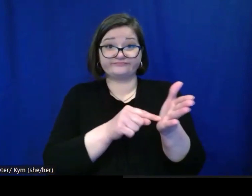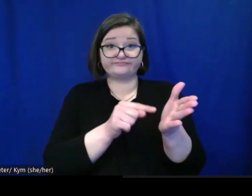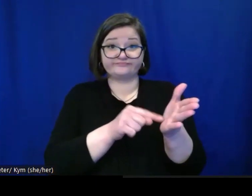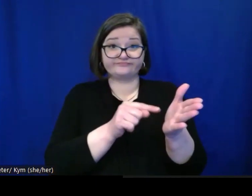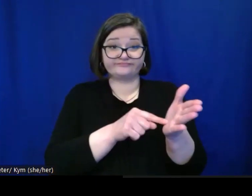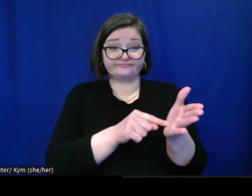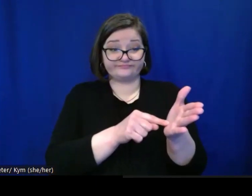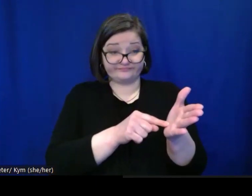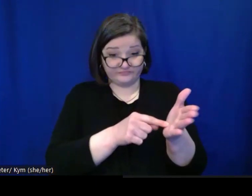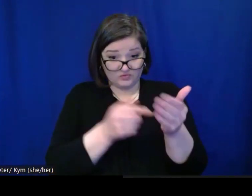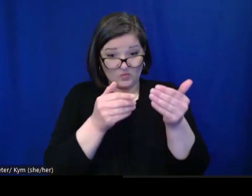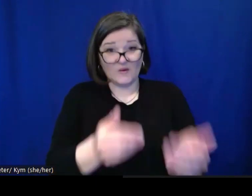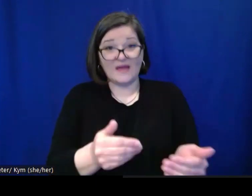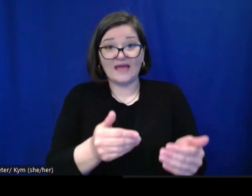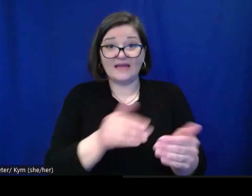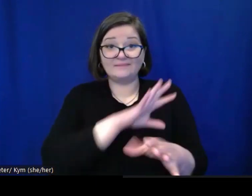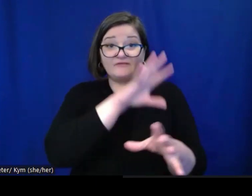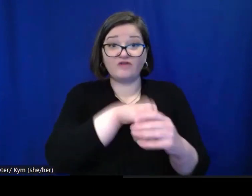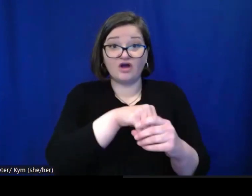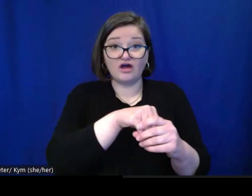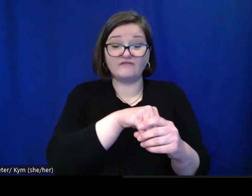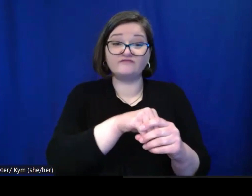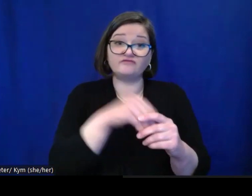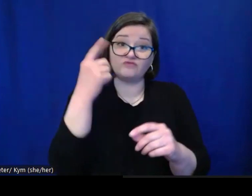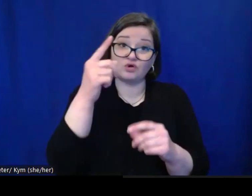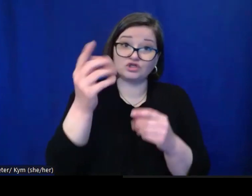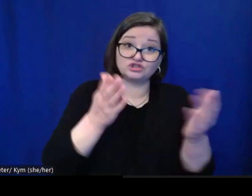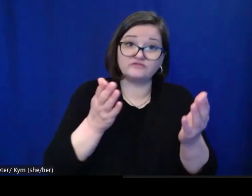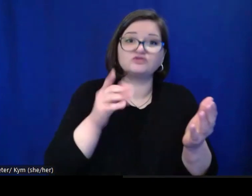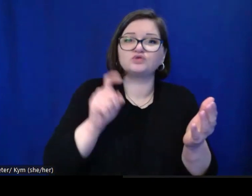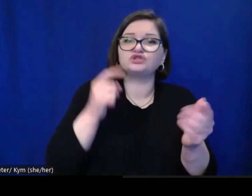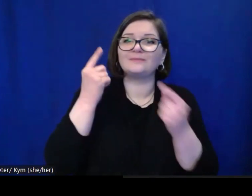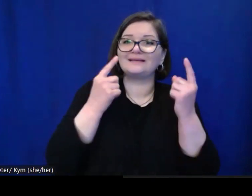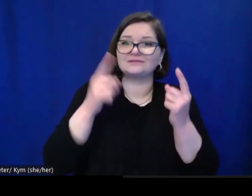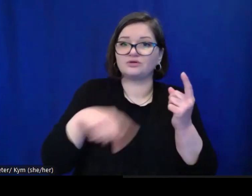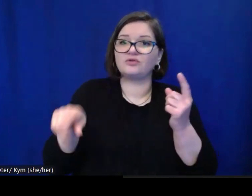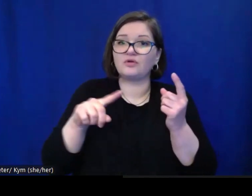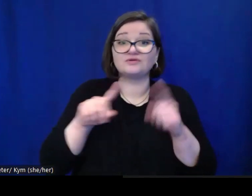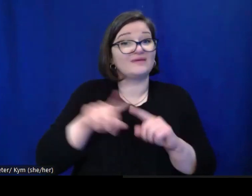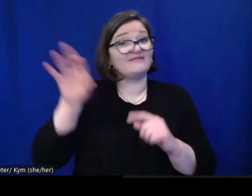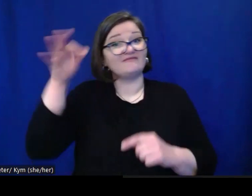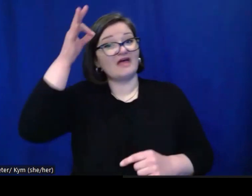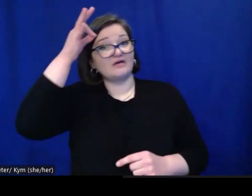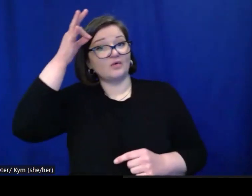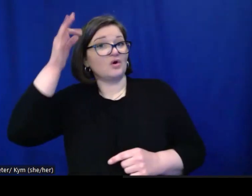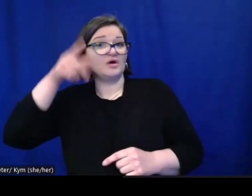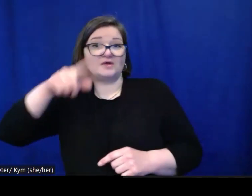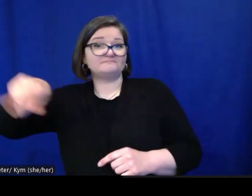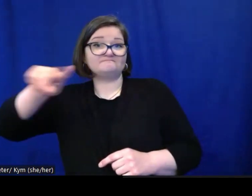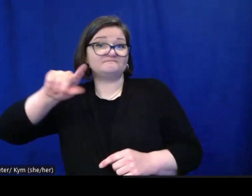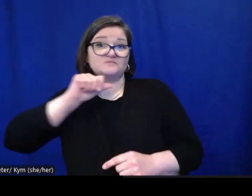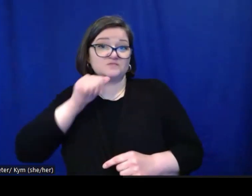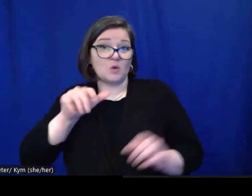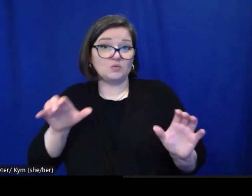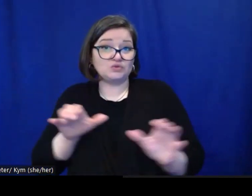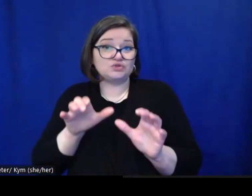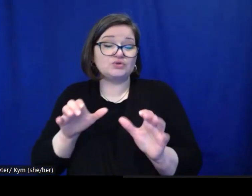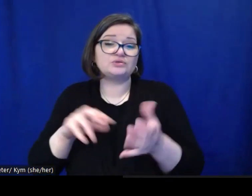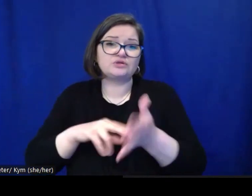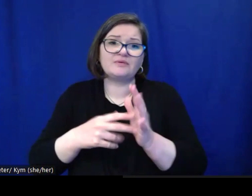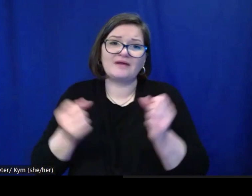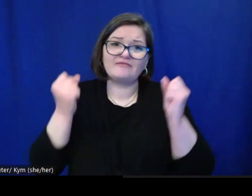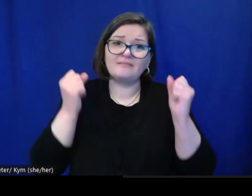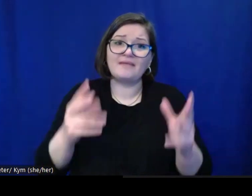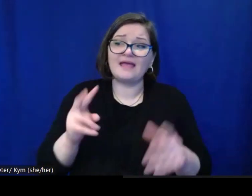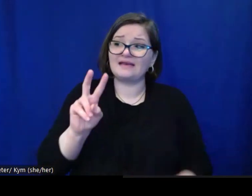consider that as a veteran. Okay, but that's not what our federal government does. And so we have a lot of veterans in